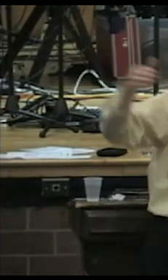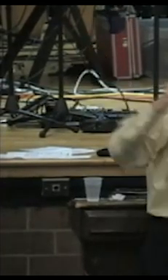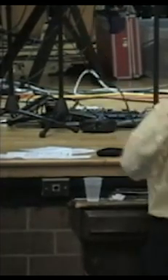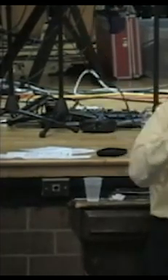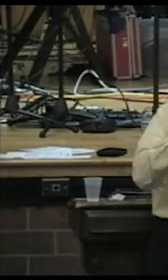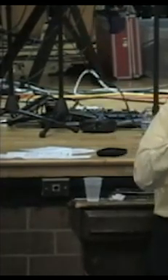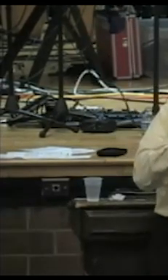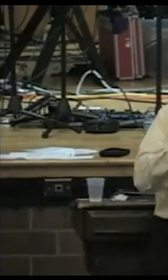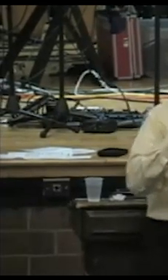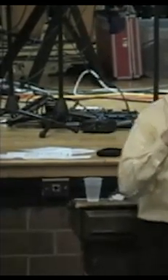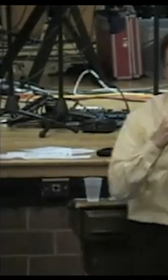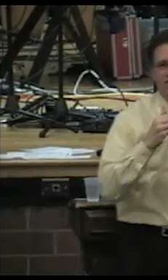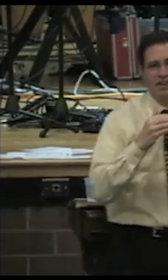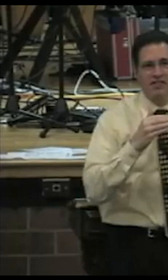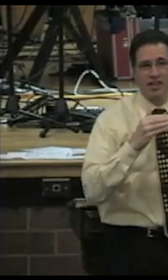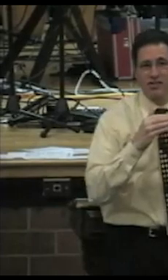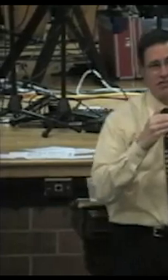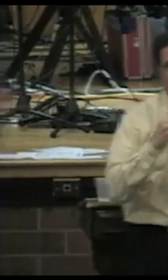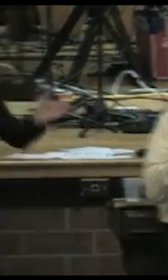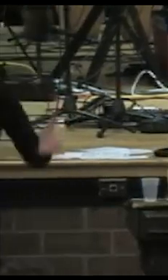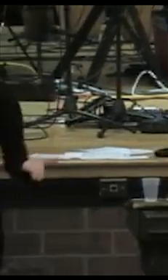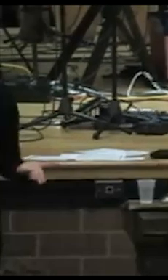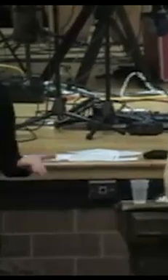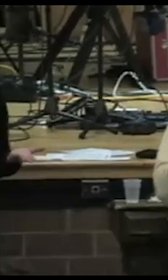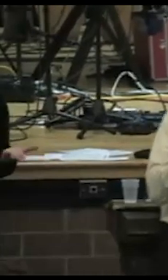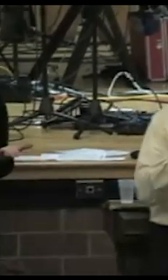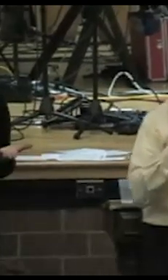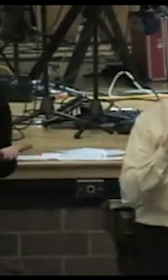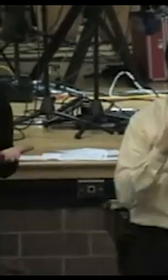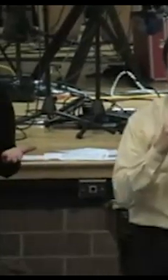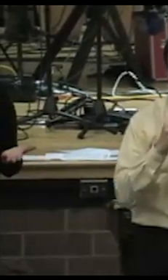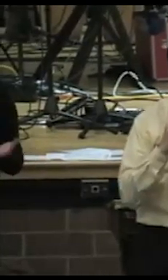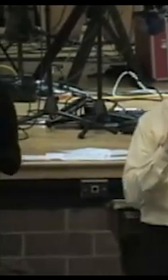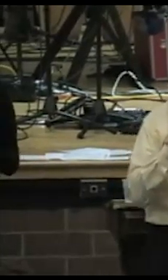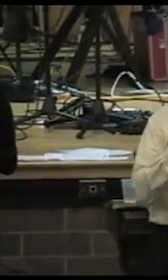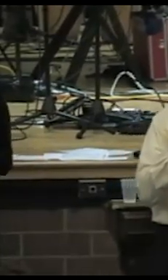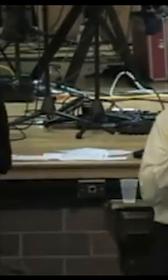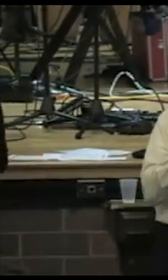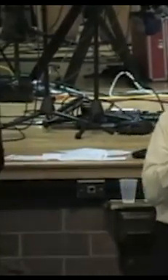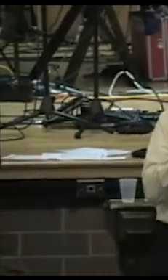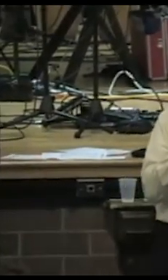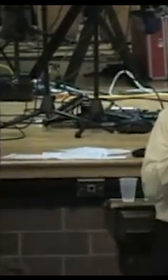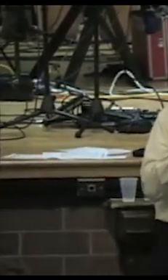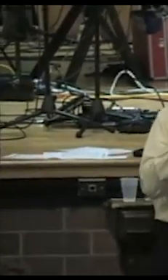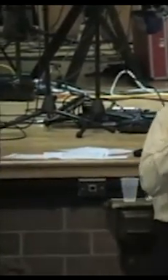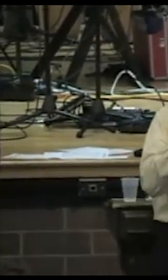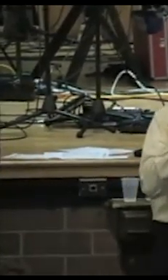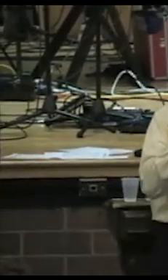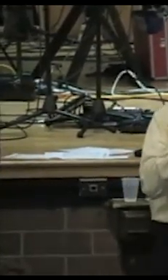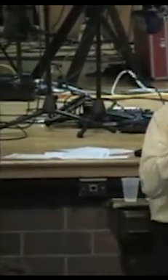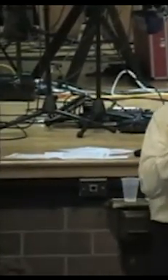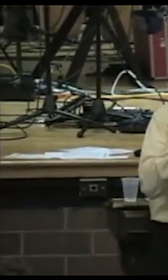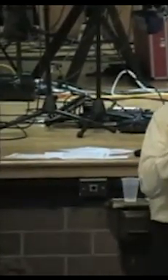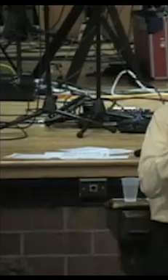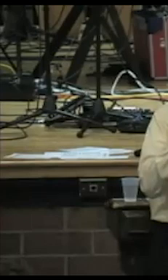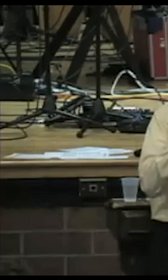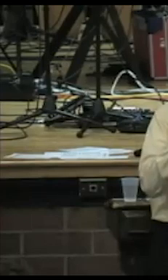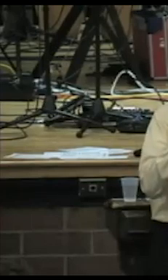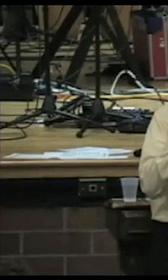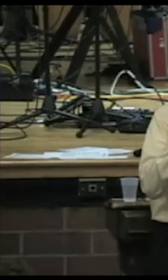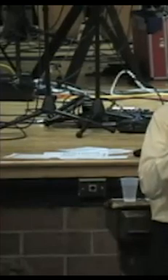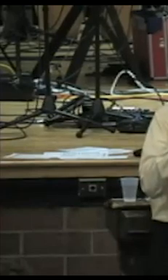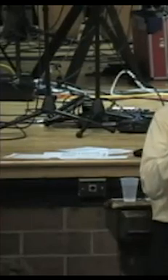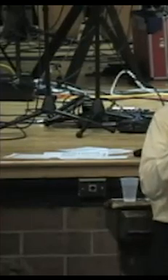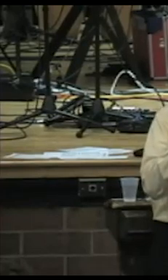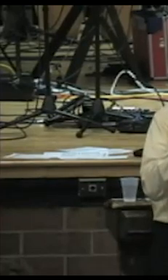divorce. Because guess what? If it's 50-50, it's 50 your best. How many people are you not always your best? And so you give 50, they give 50.